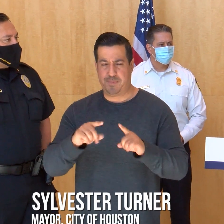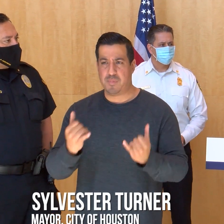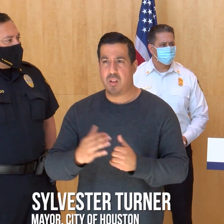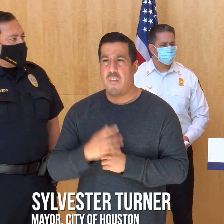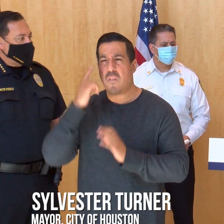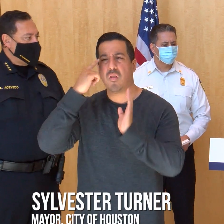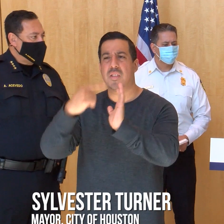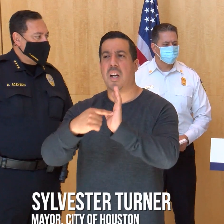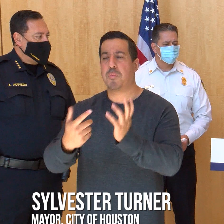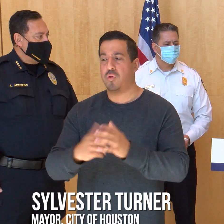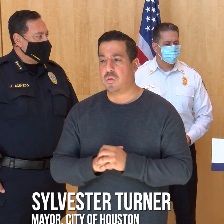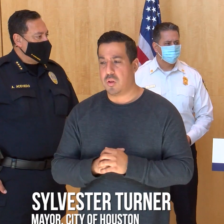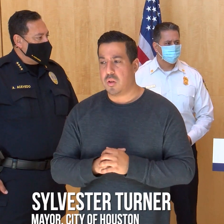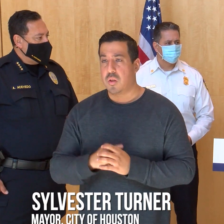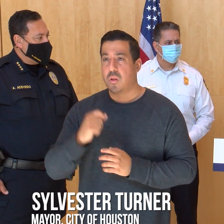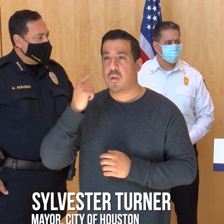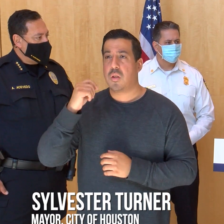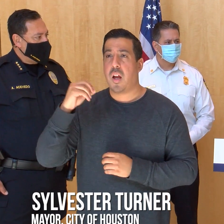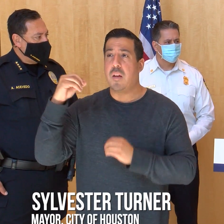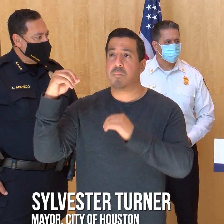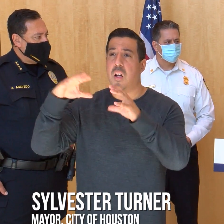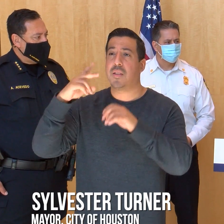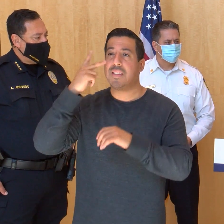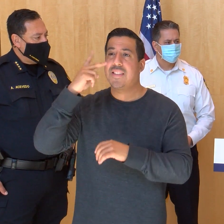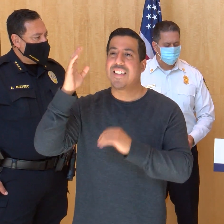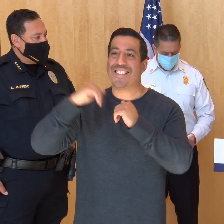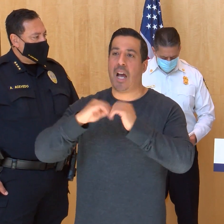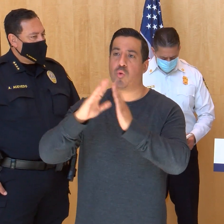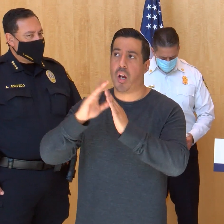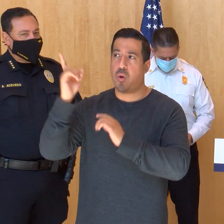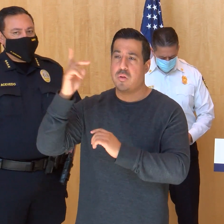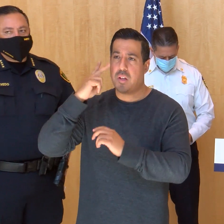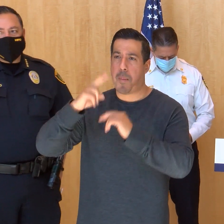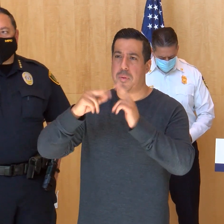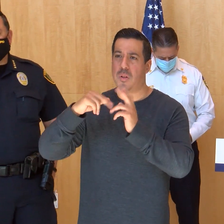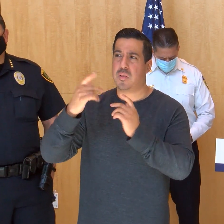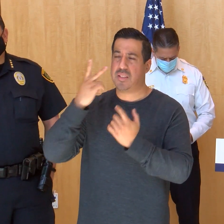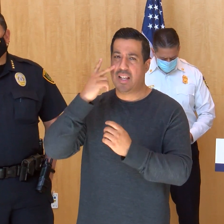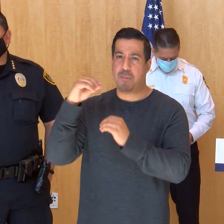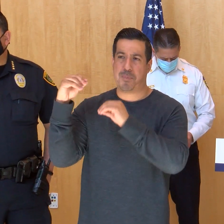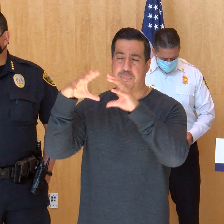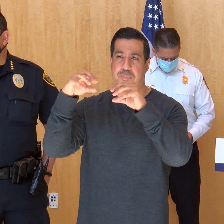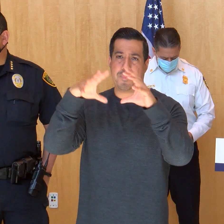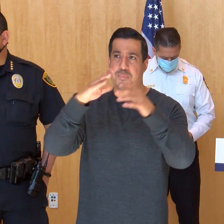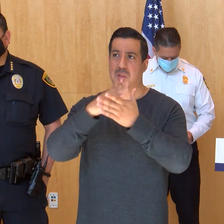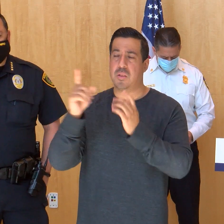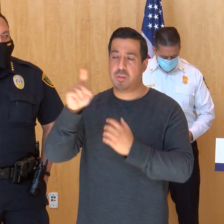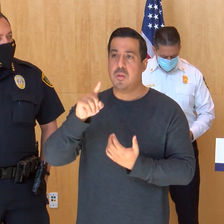example, the lights being on in the downtown buildings. And certainly I